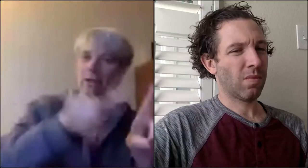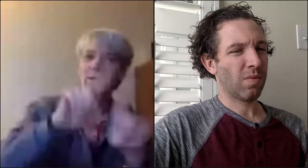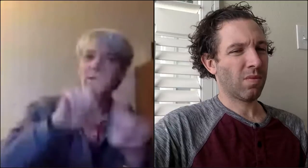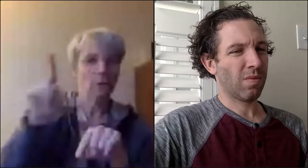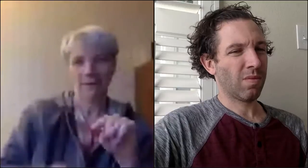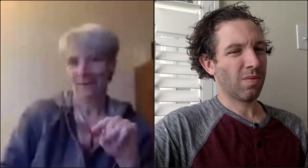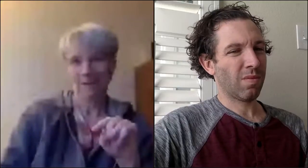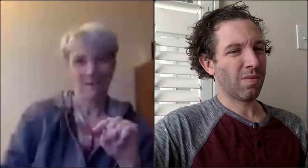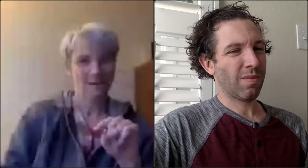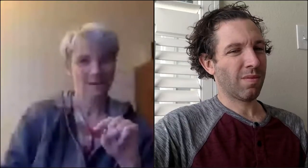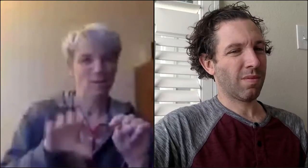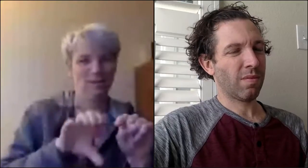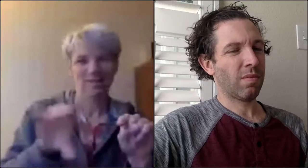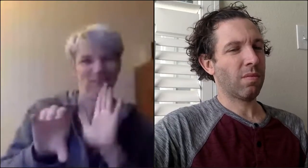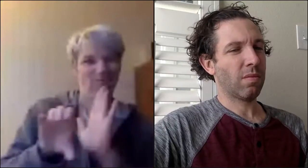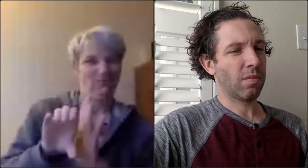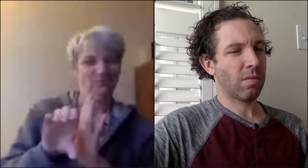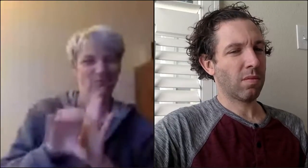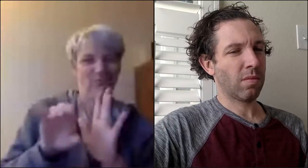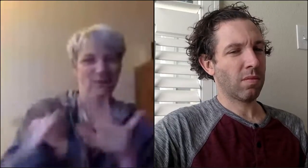No, sorry. That's me getting the buttons wrong.